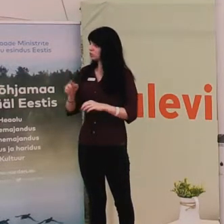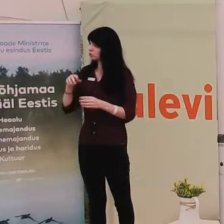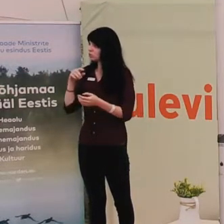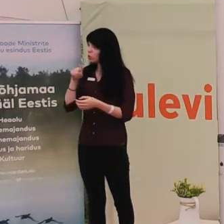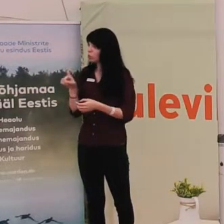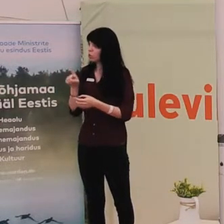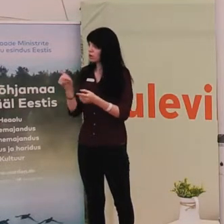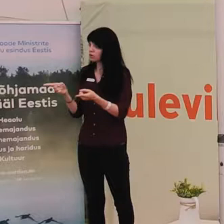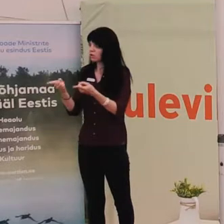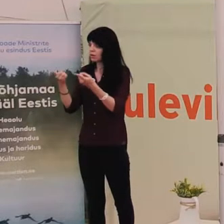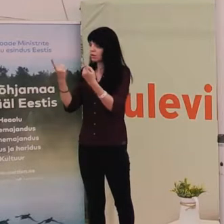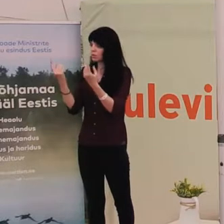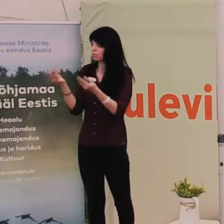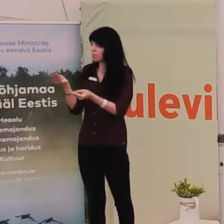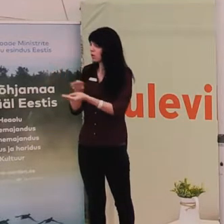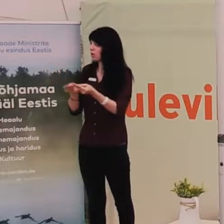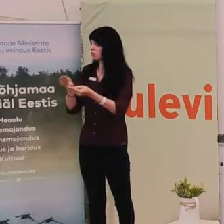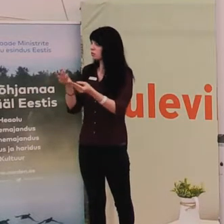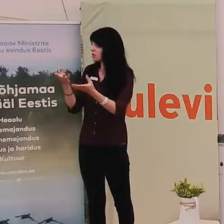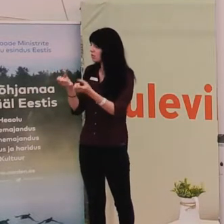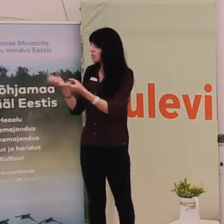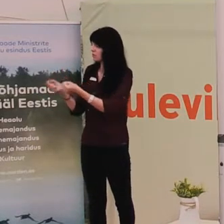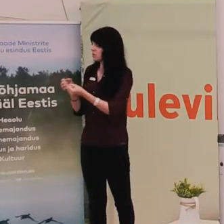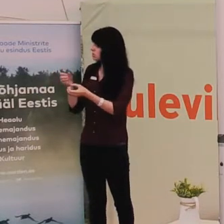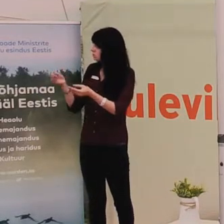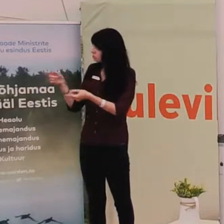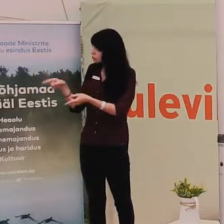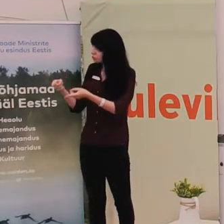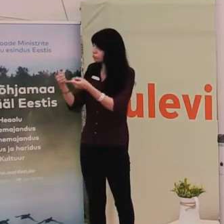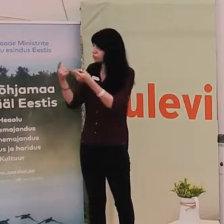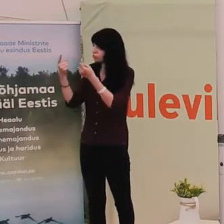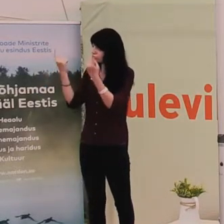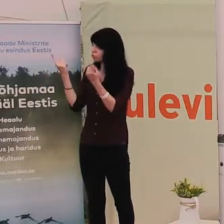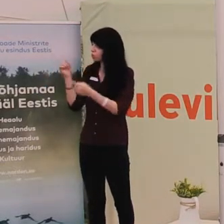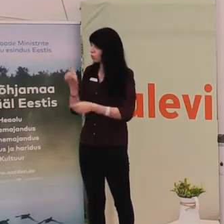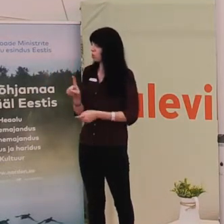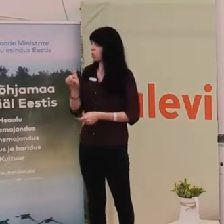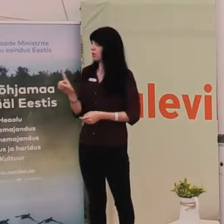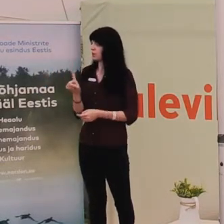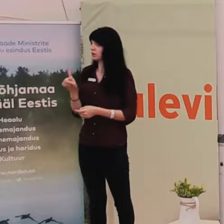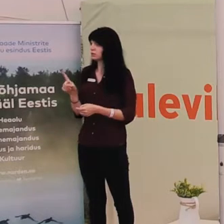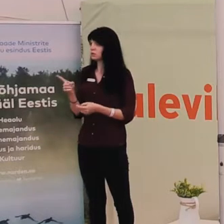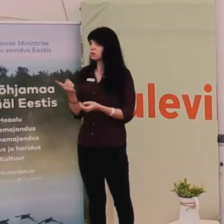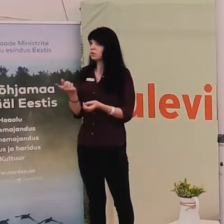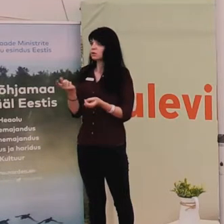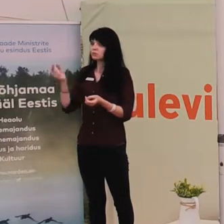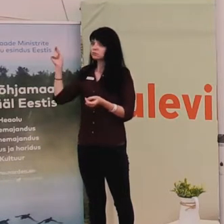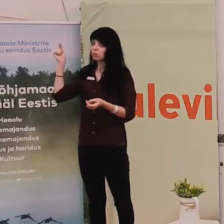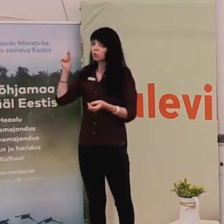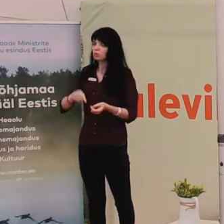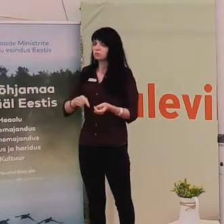It's not fixed, it consists of many things. And through organizing events and Responsible Business